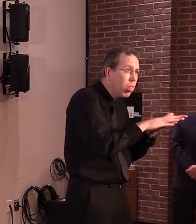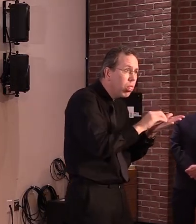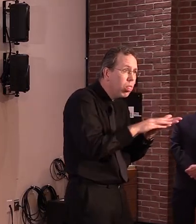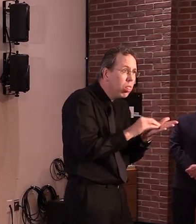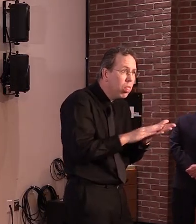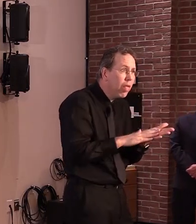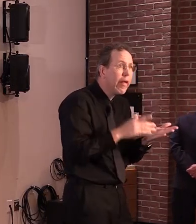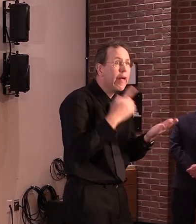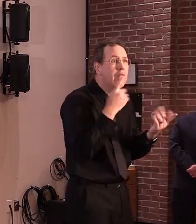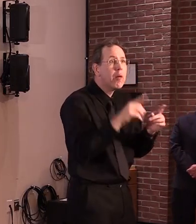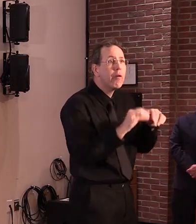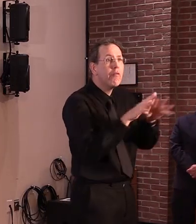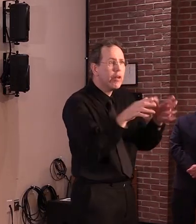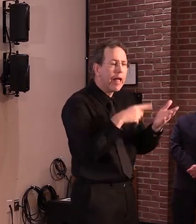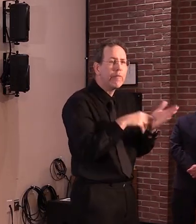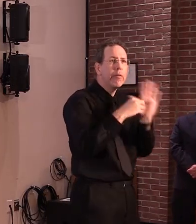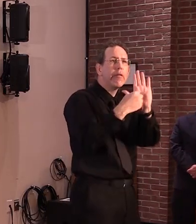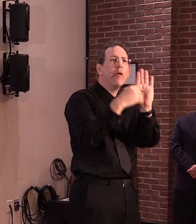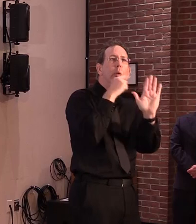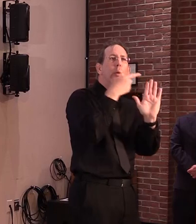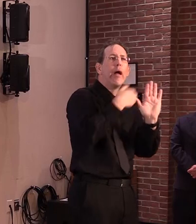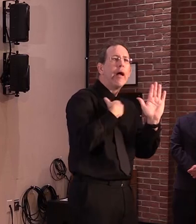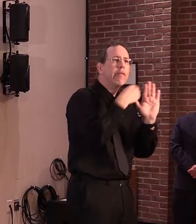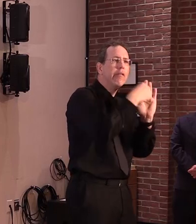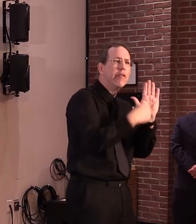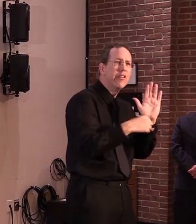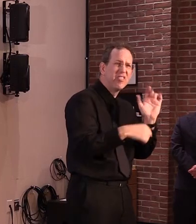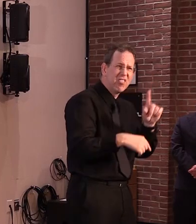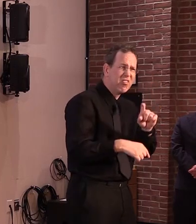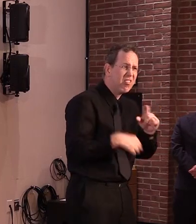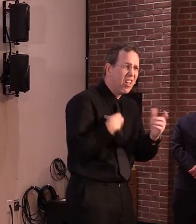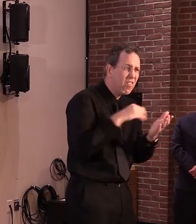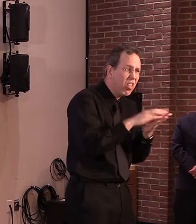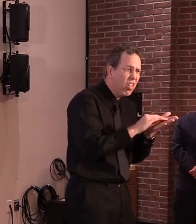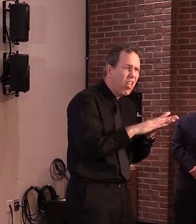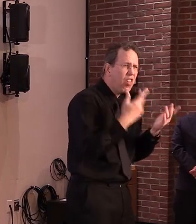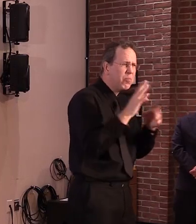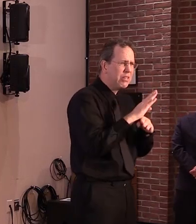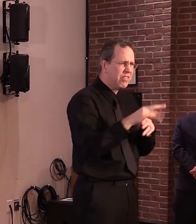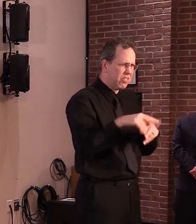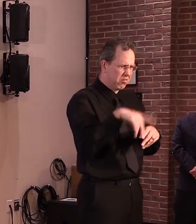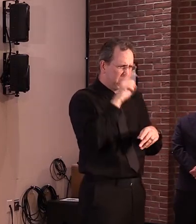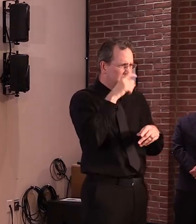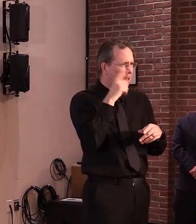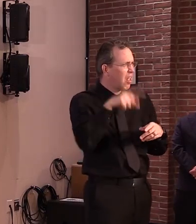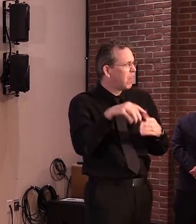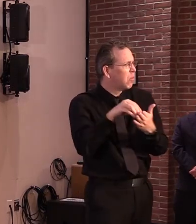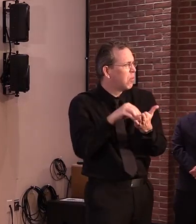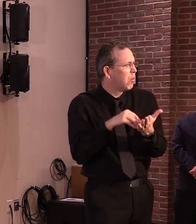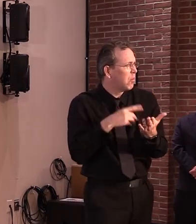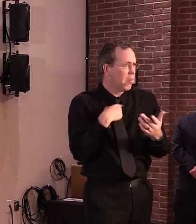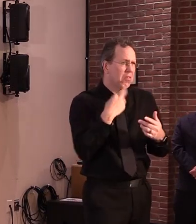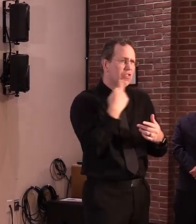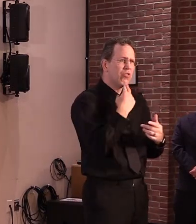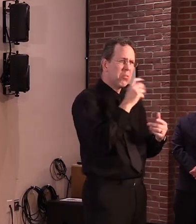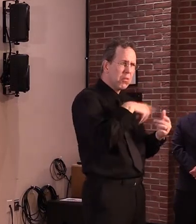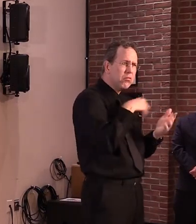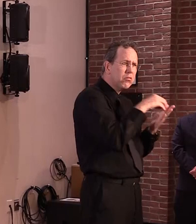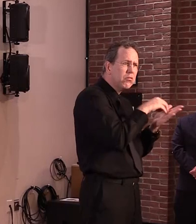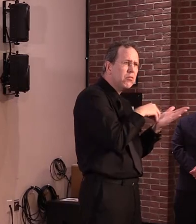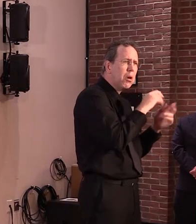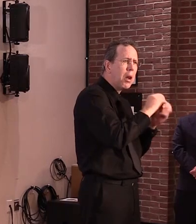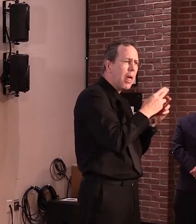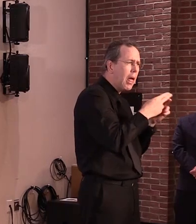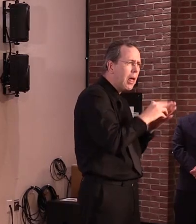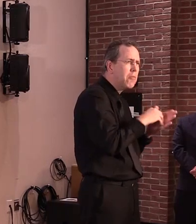Hordes of people are entering and leaving supermarkets all of the time. Their contact time interval is relatively